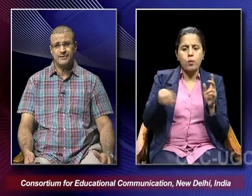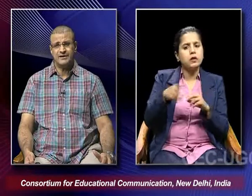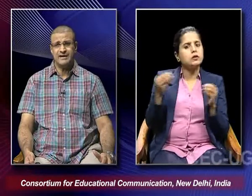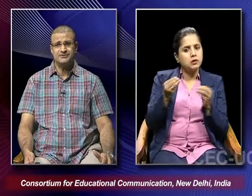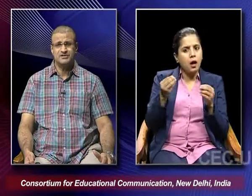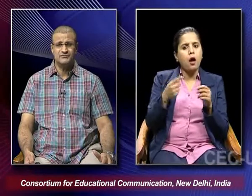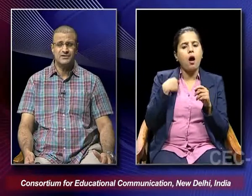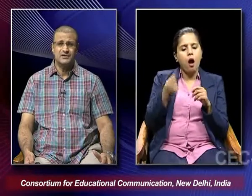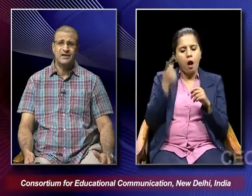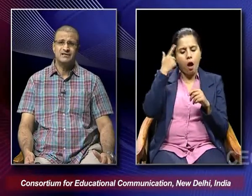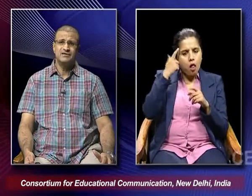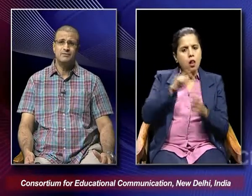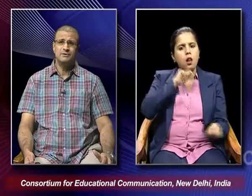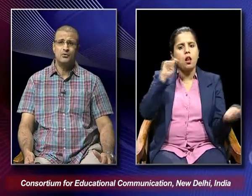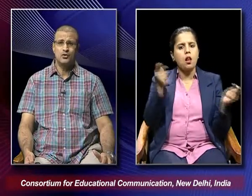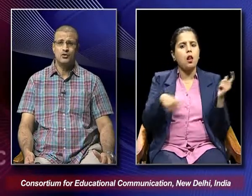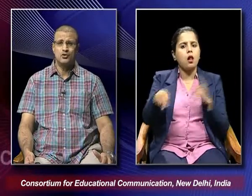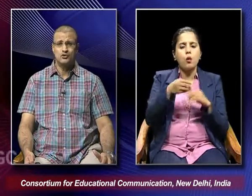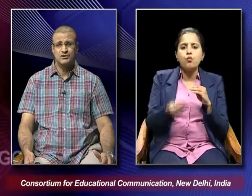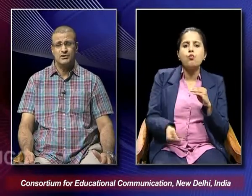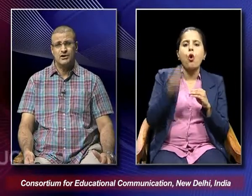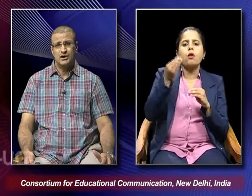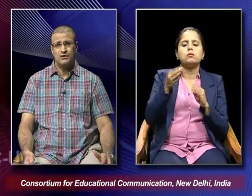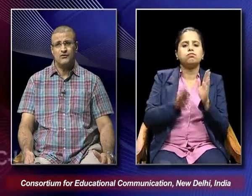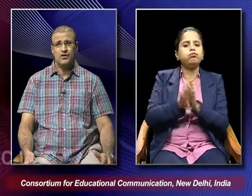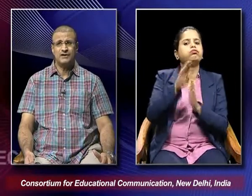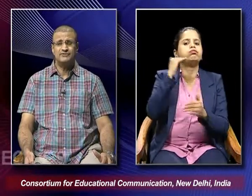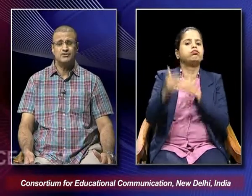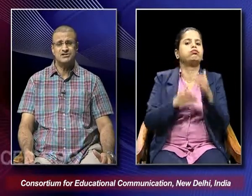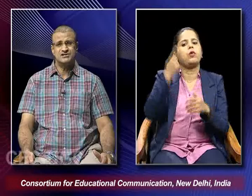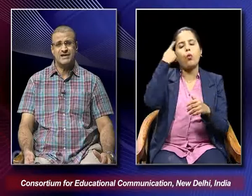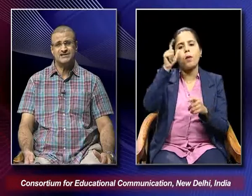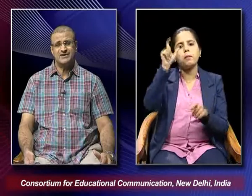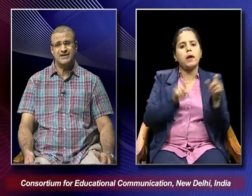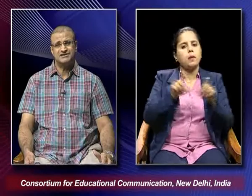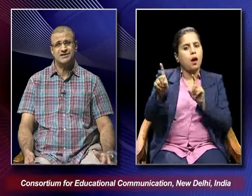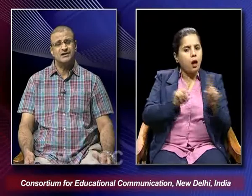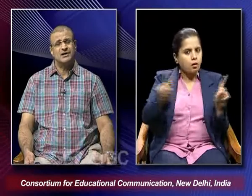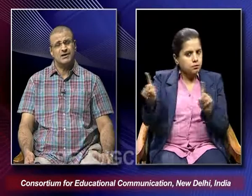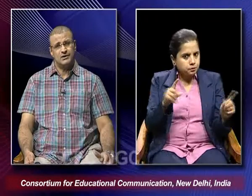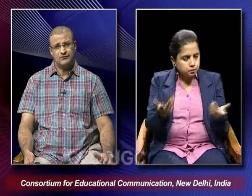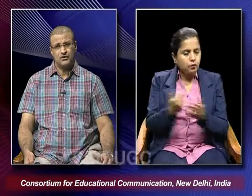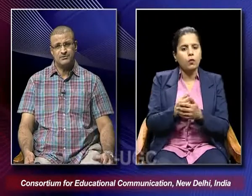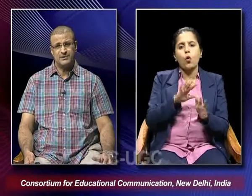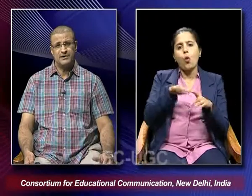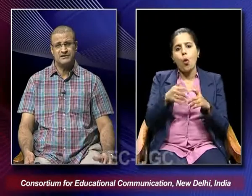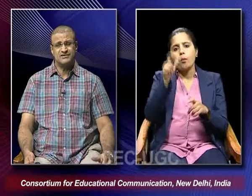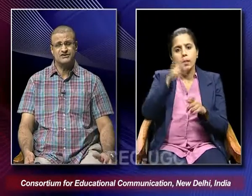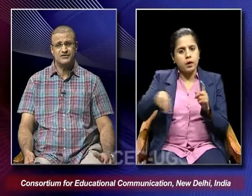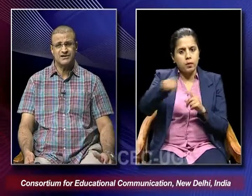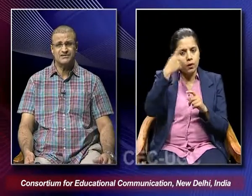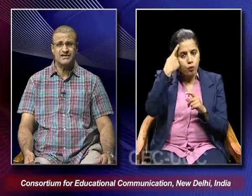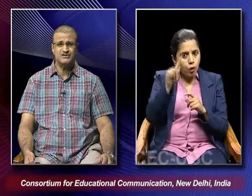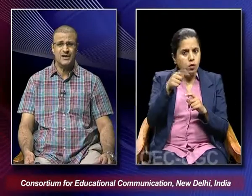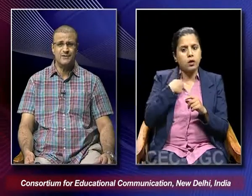of a paradigm shift, and there will be more growth for individuals as well as for